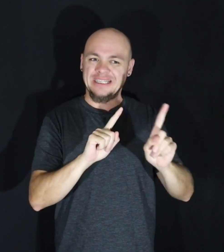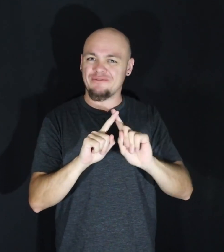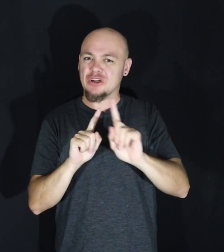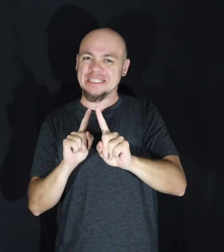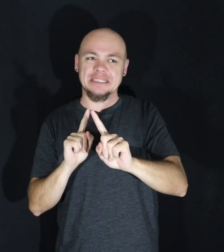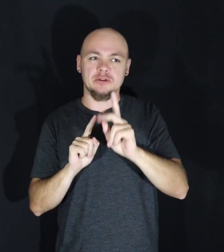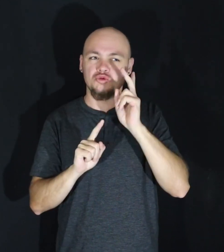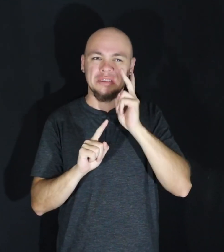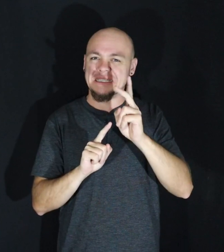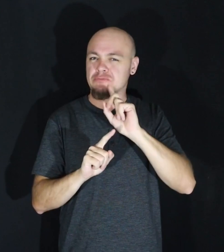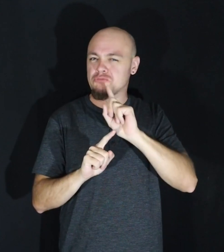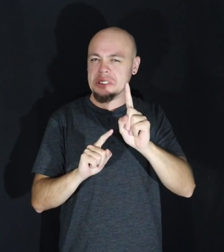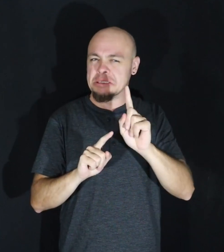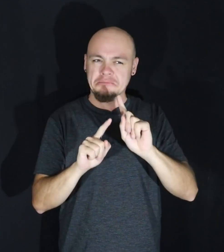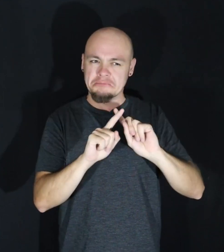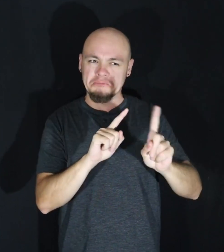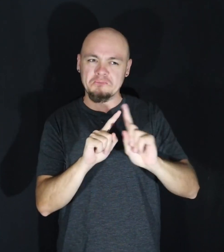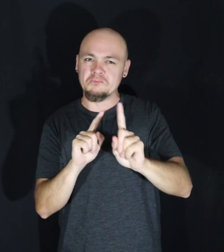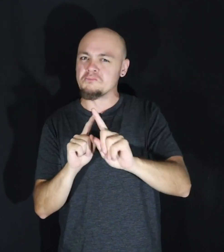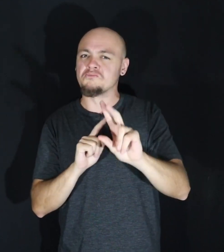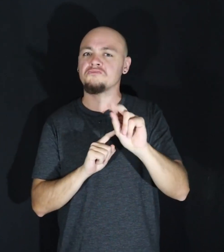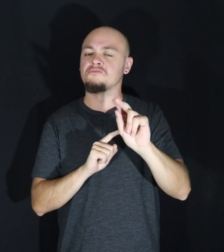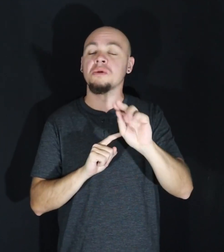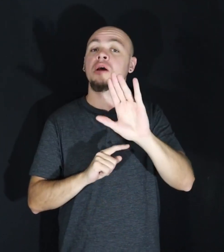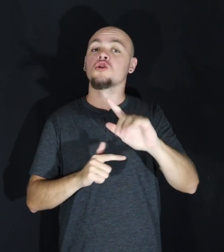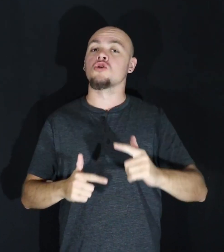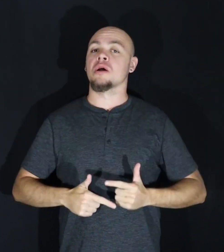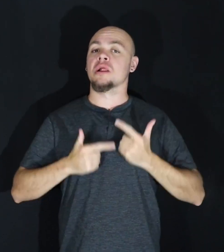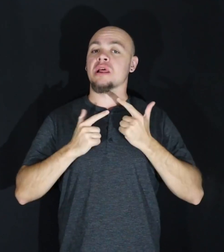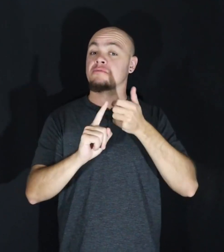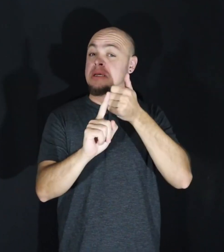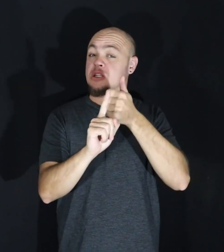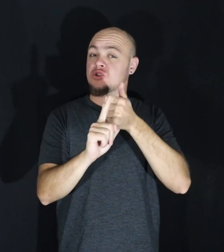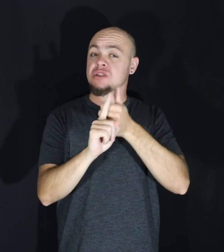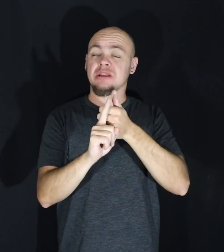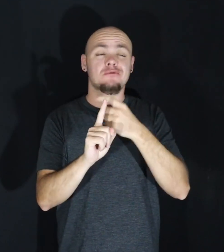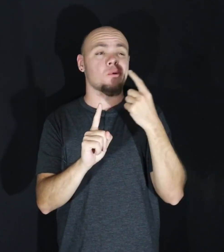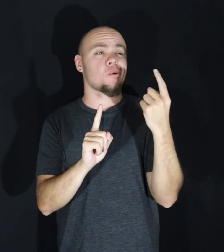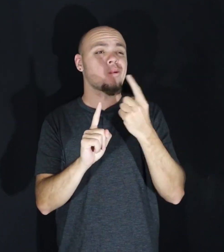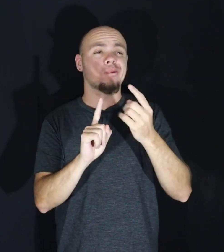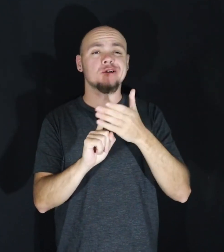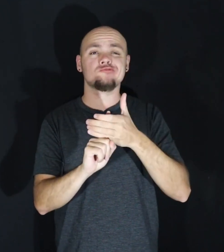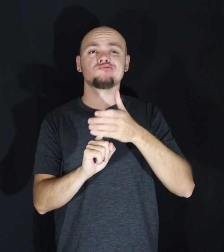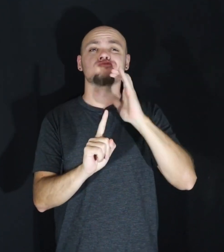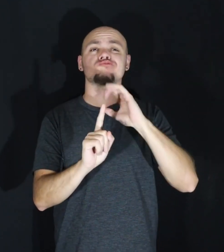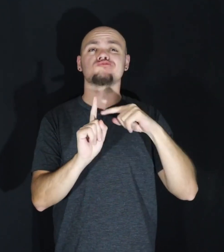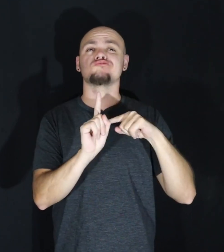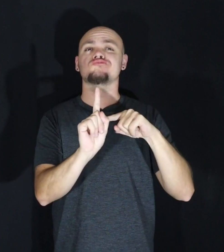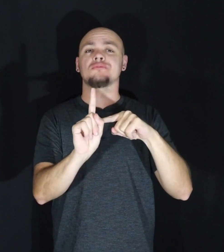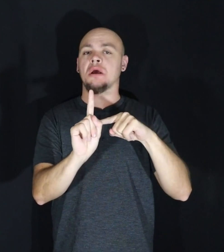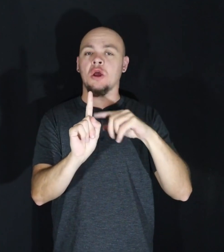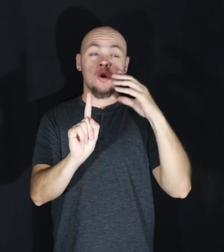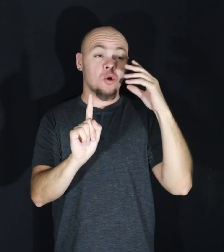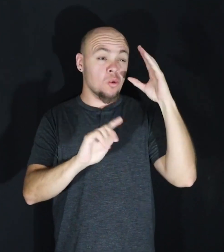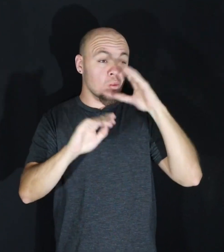see difference at all. You live your life being yourself at all times, and